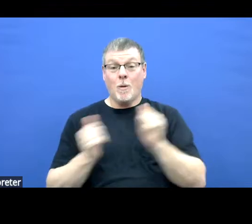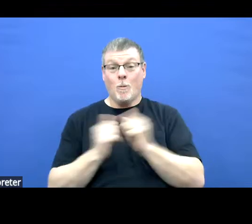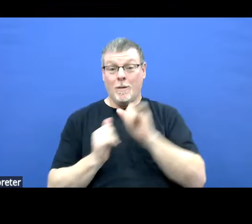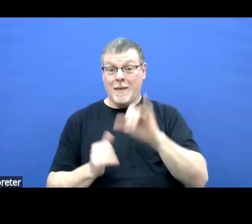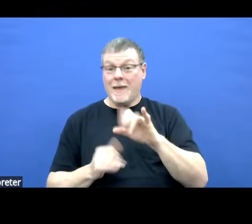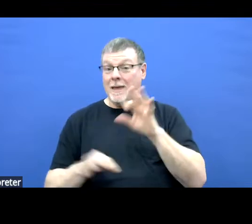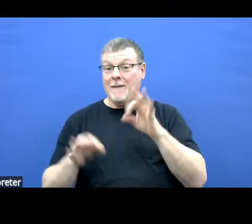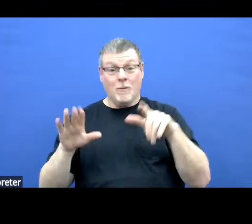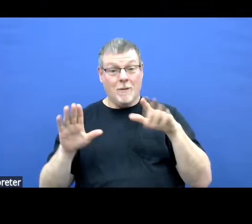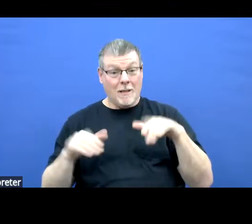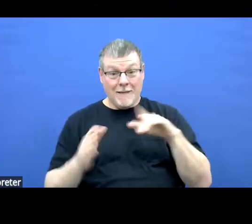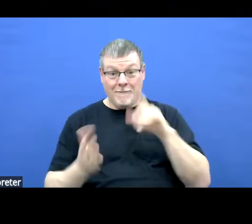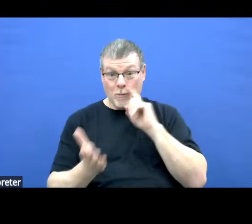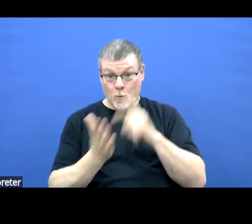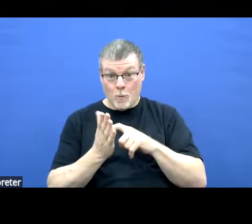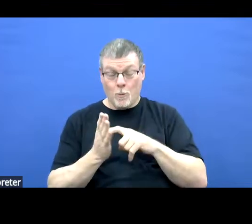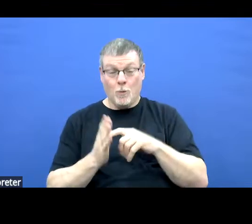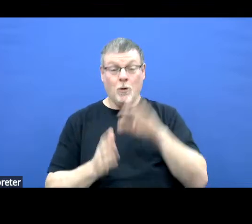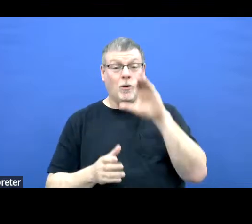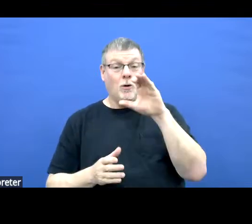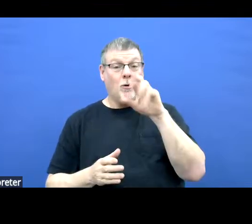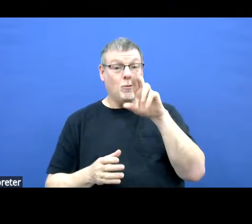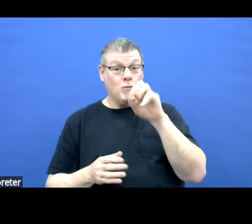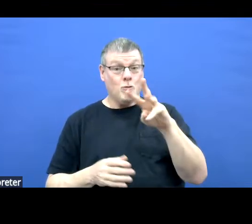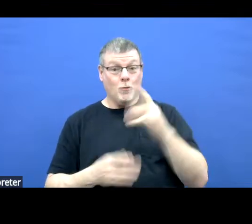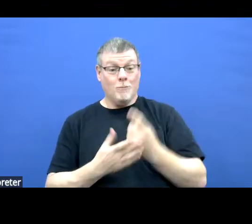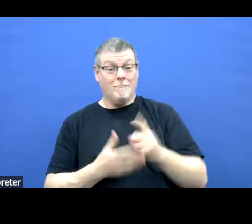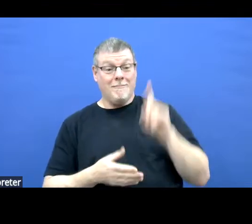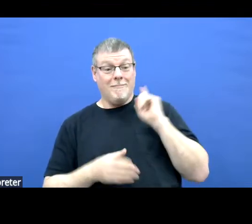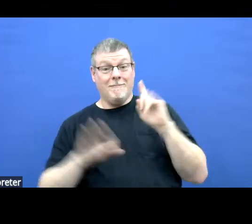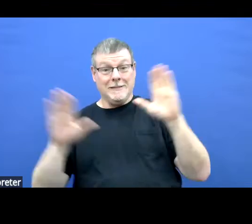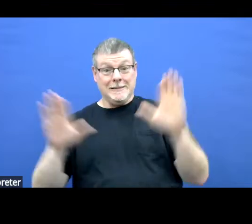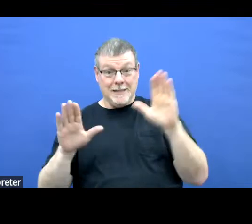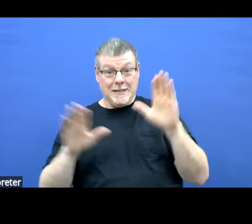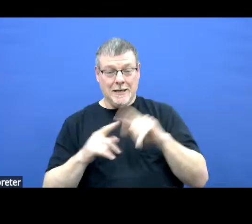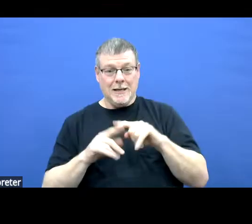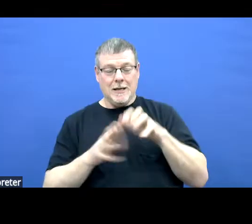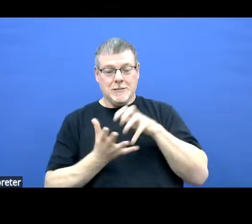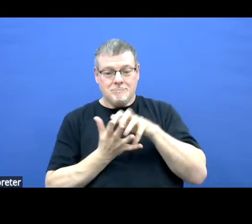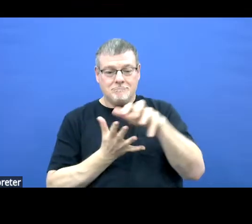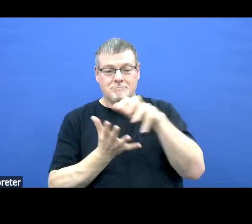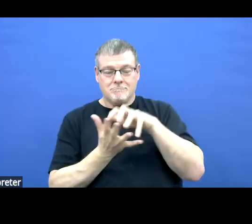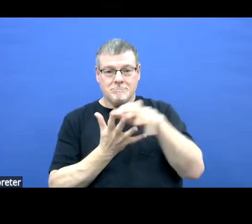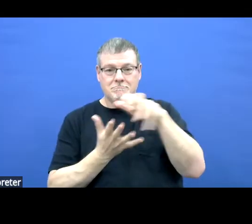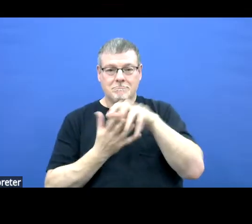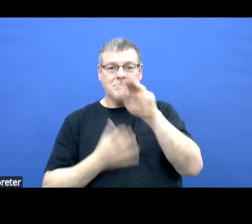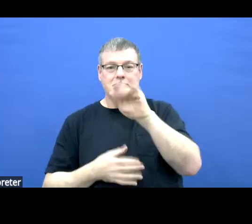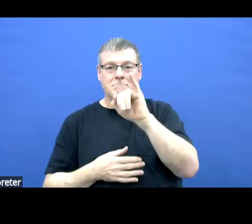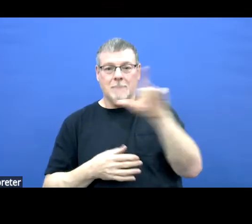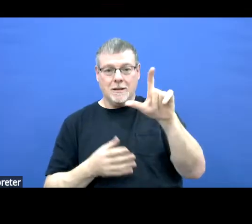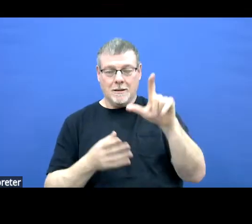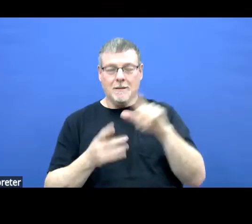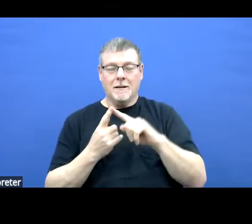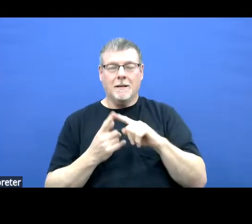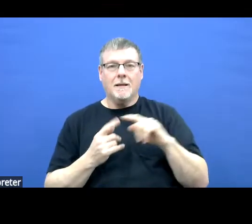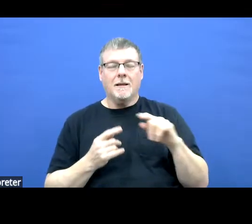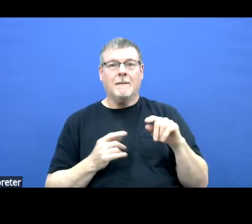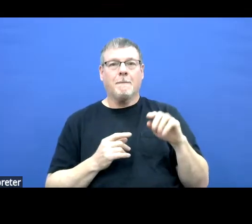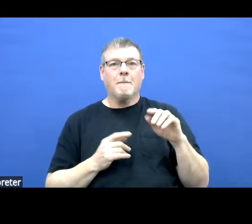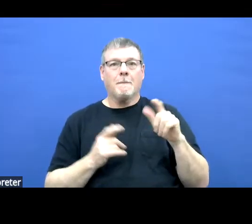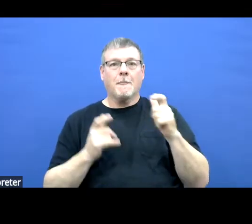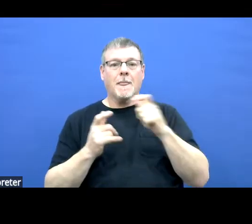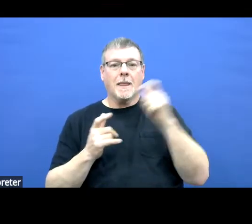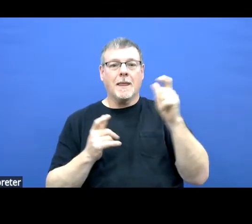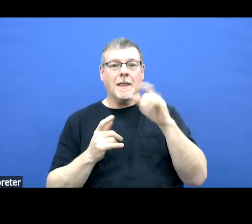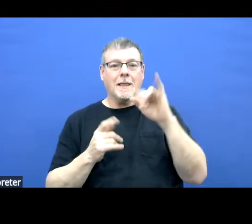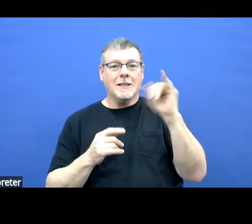haven't noticed, our town crews last Sunday milled down the big